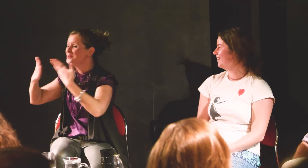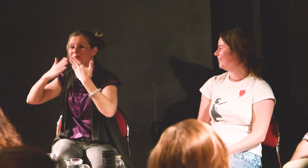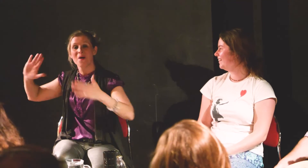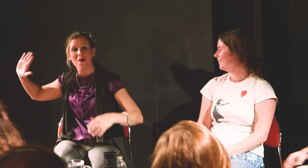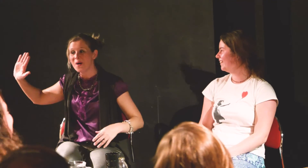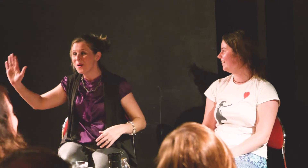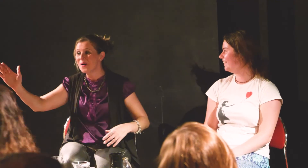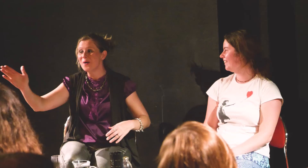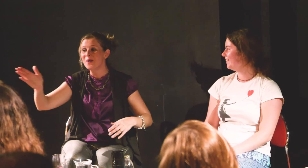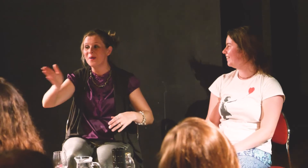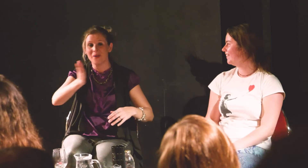So, thank you.